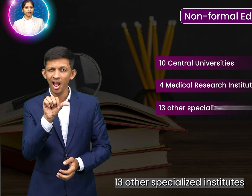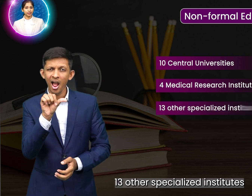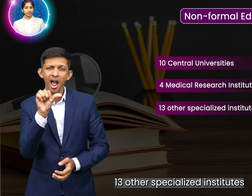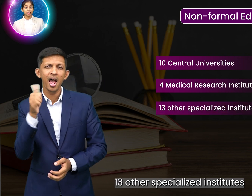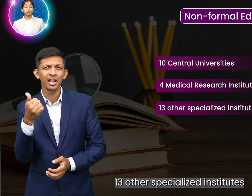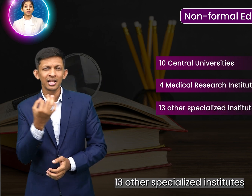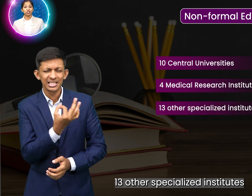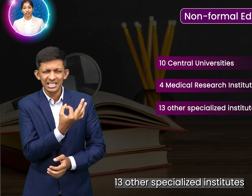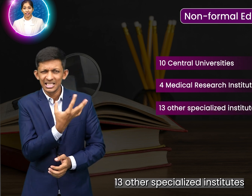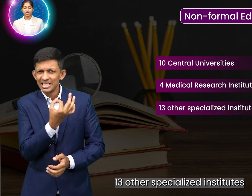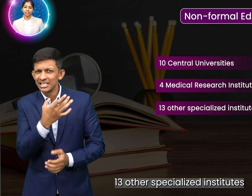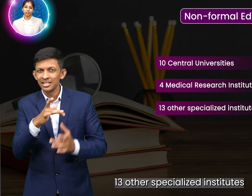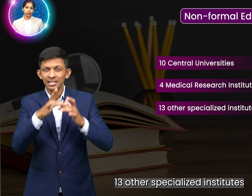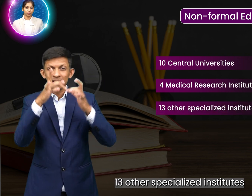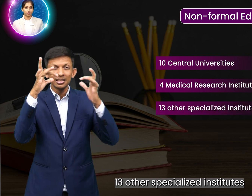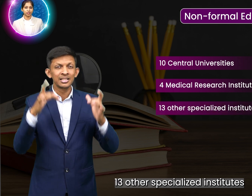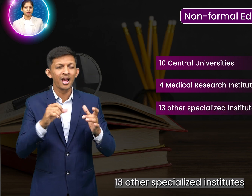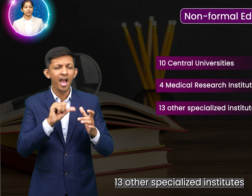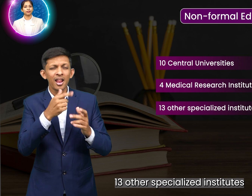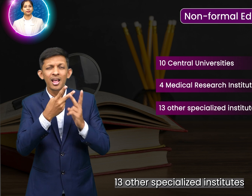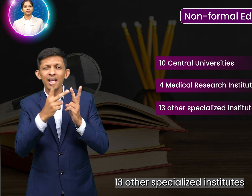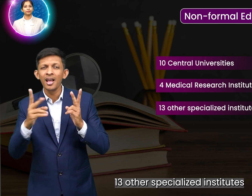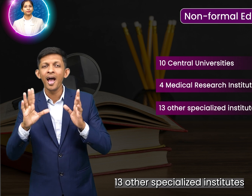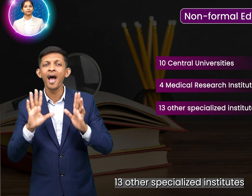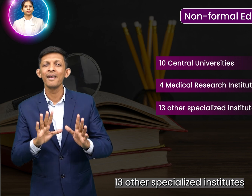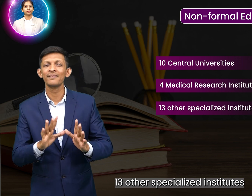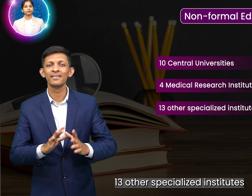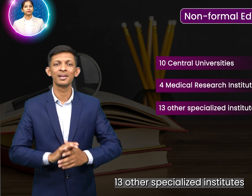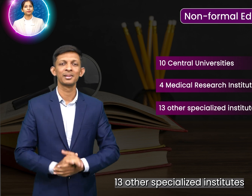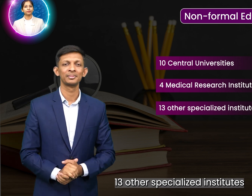13 other specialized institutes.